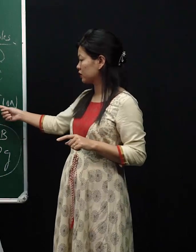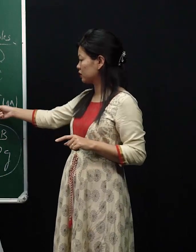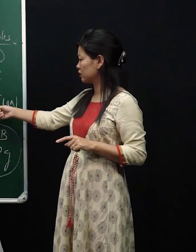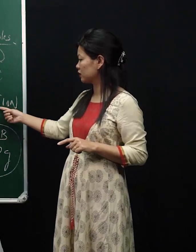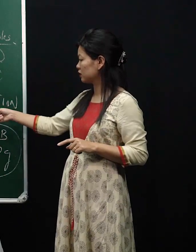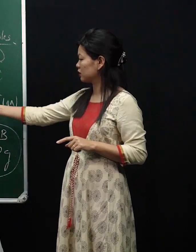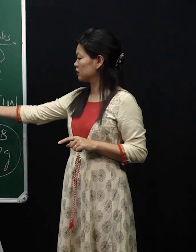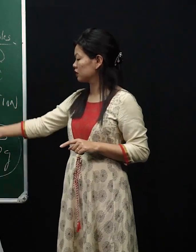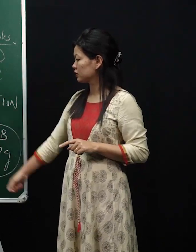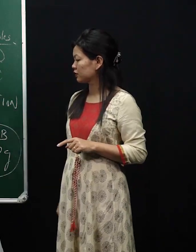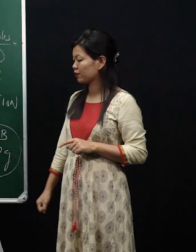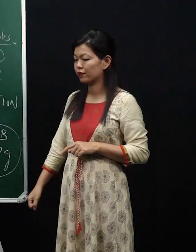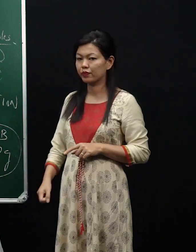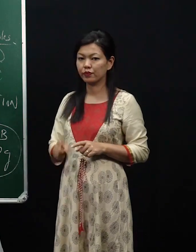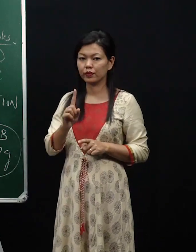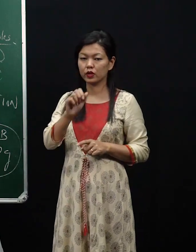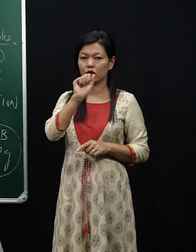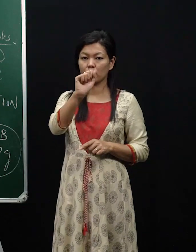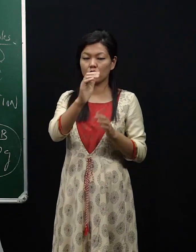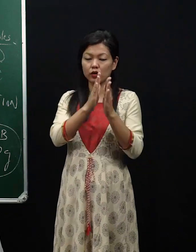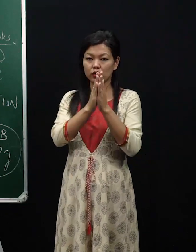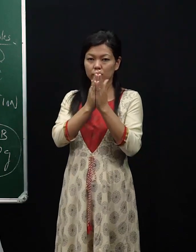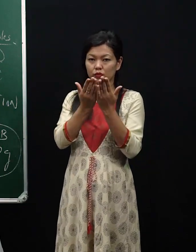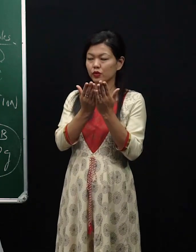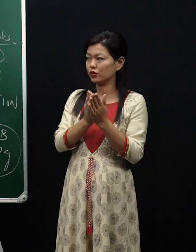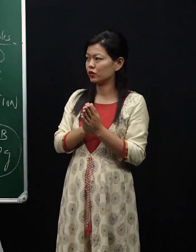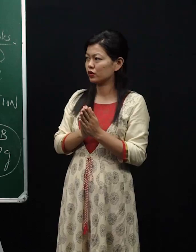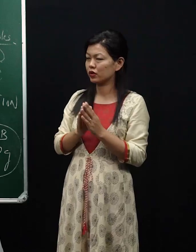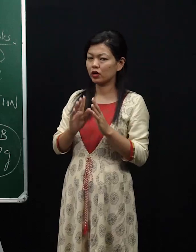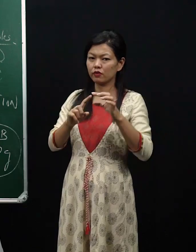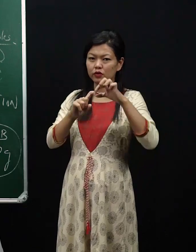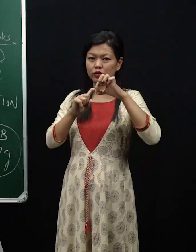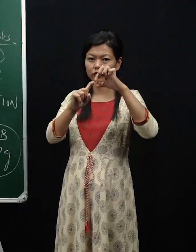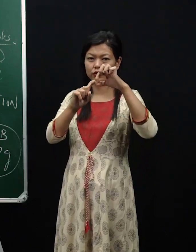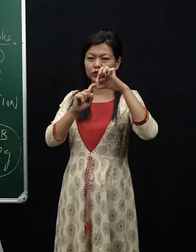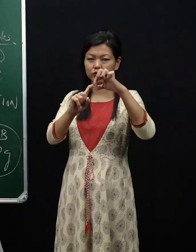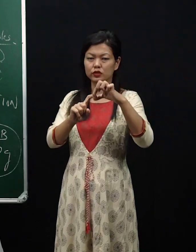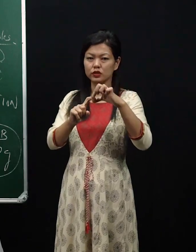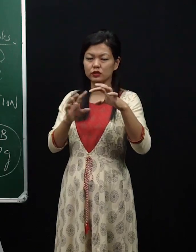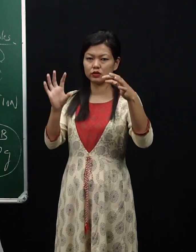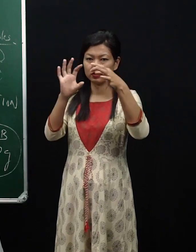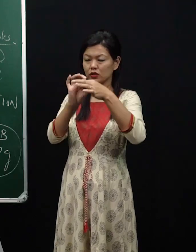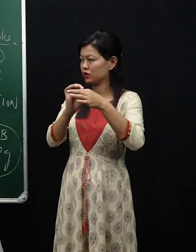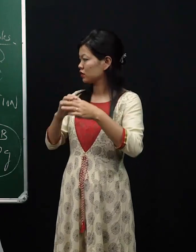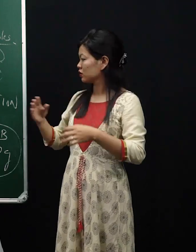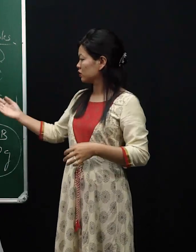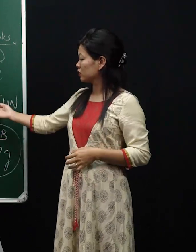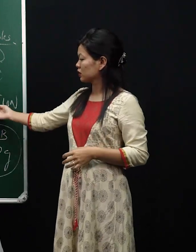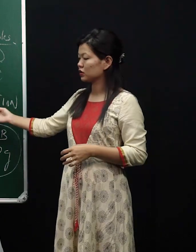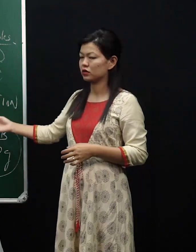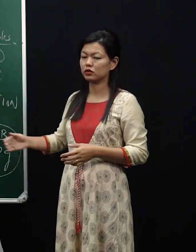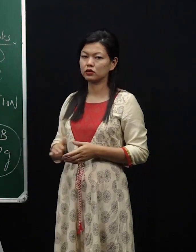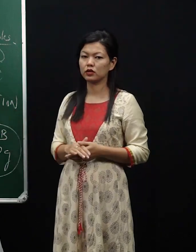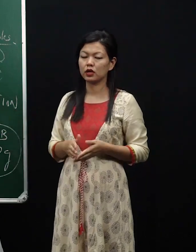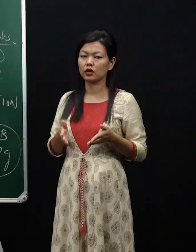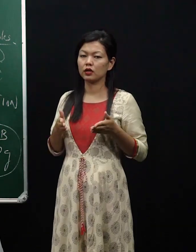your textbook, you have a question related with this law, okay? Which